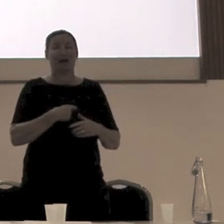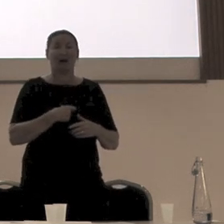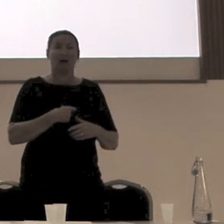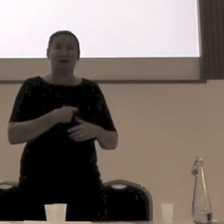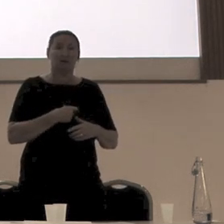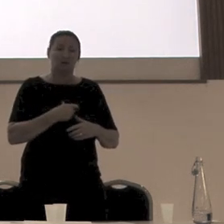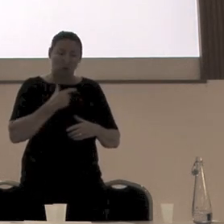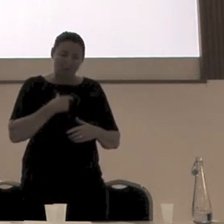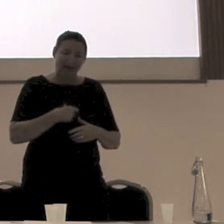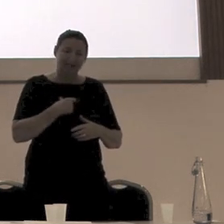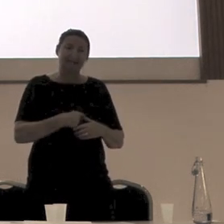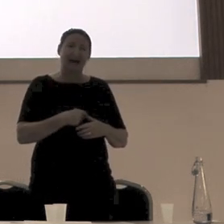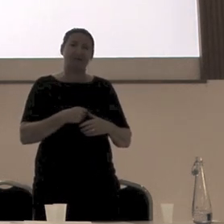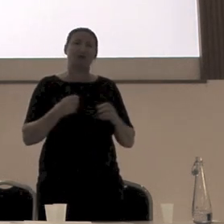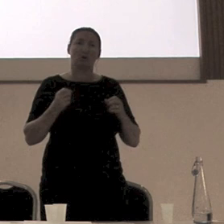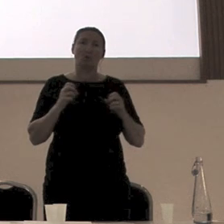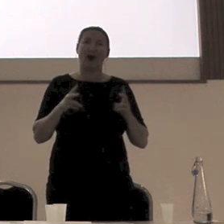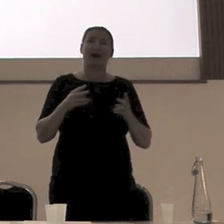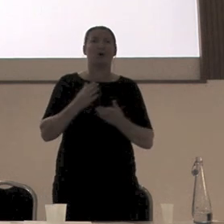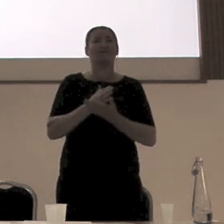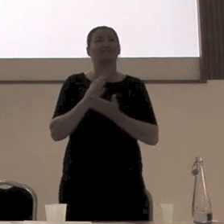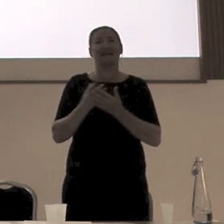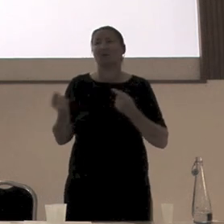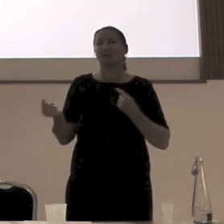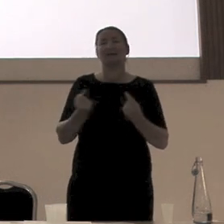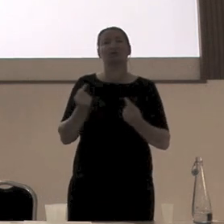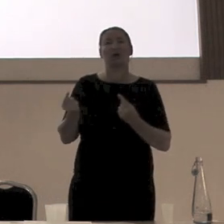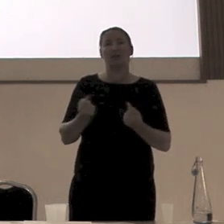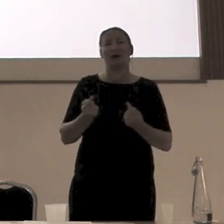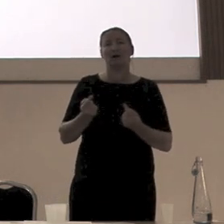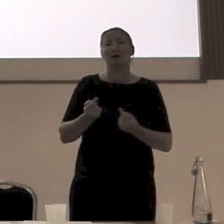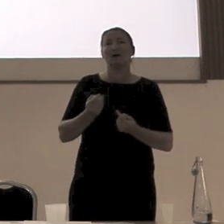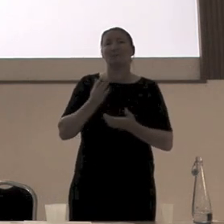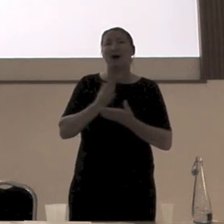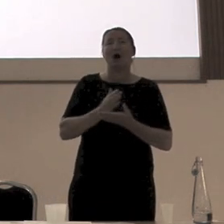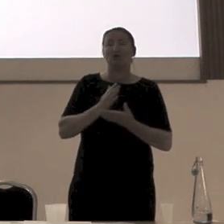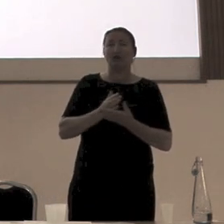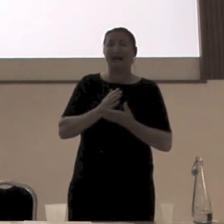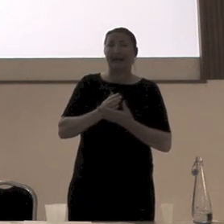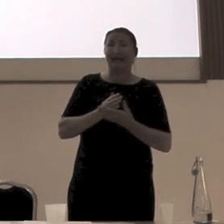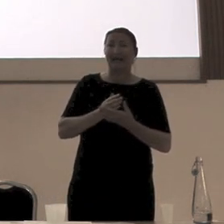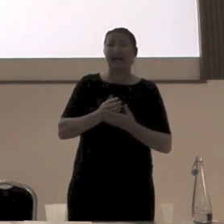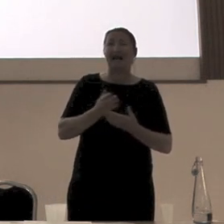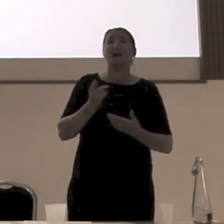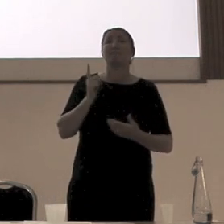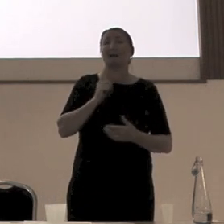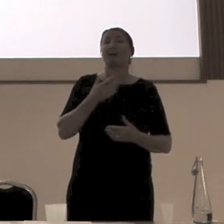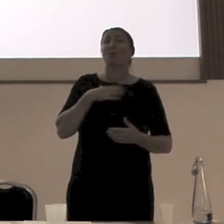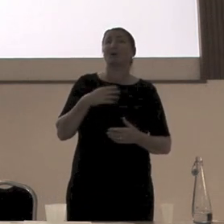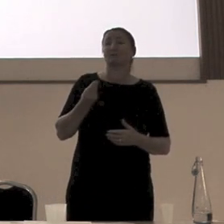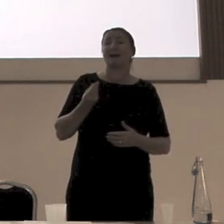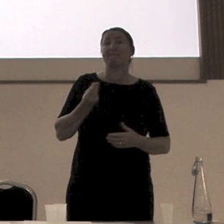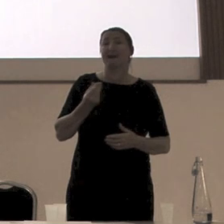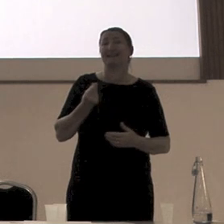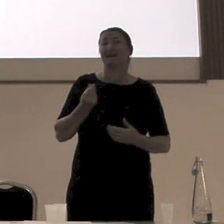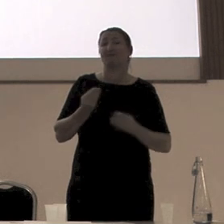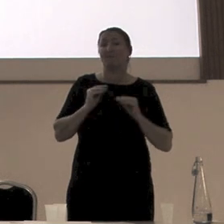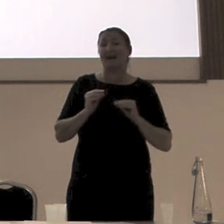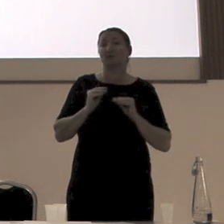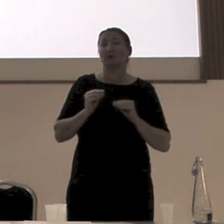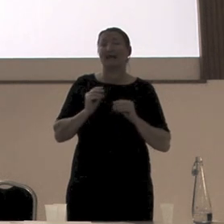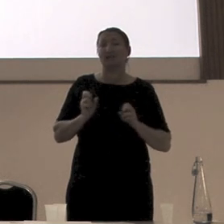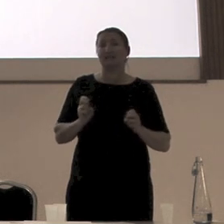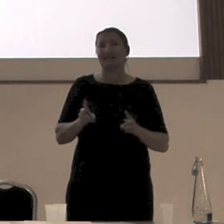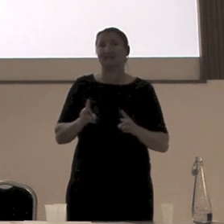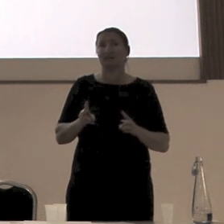humanitarian approach to each other. It's the imposition of those who are seeking to make money out of the education system or climb